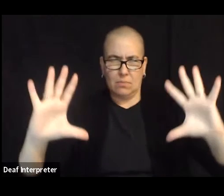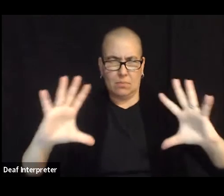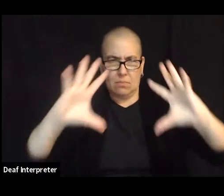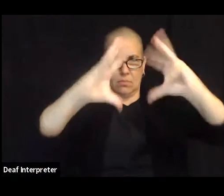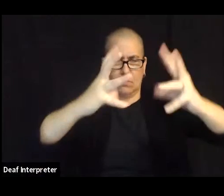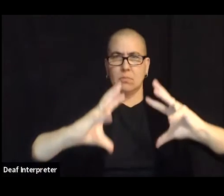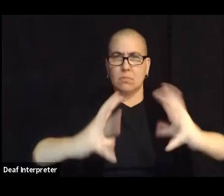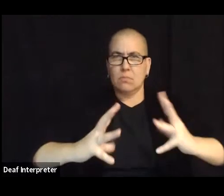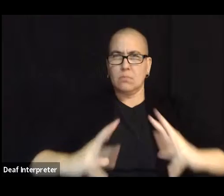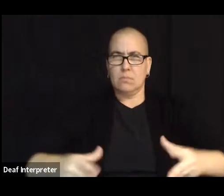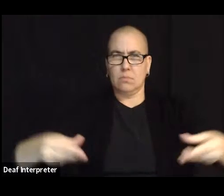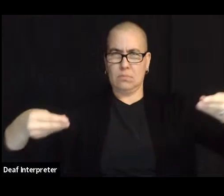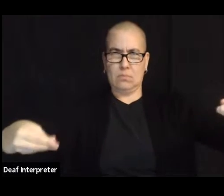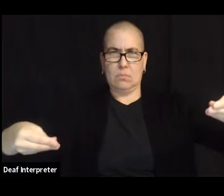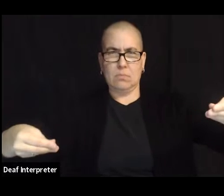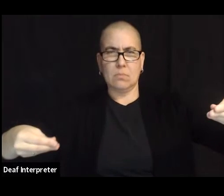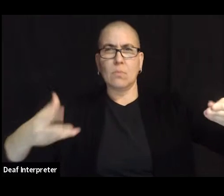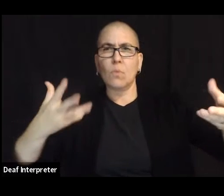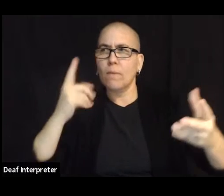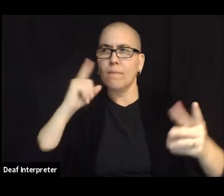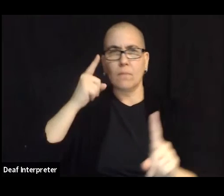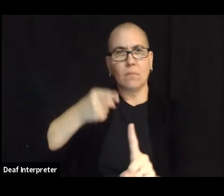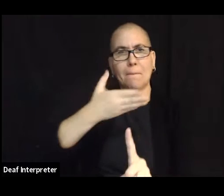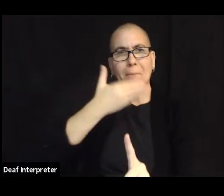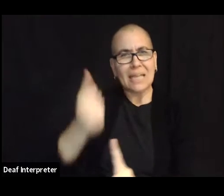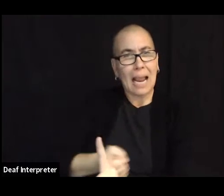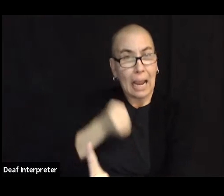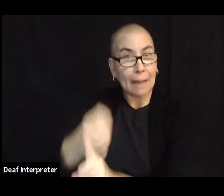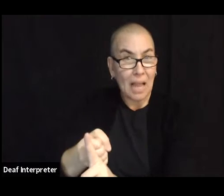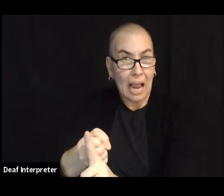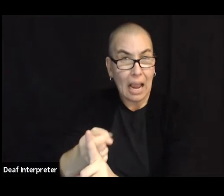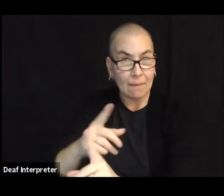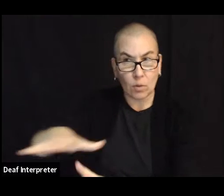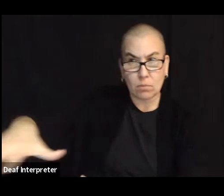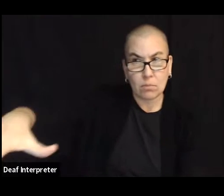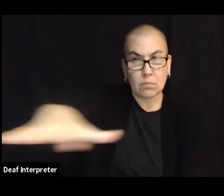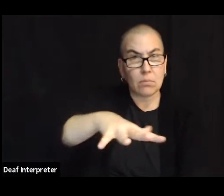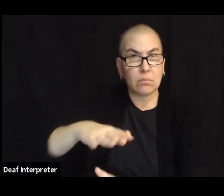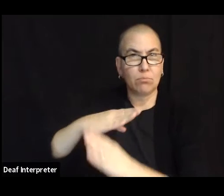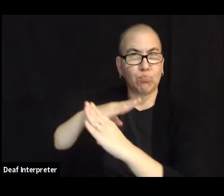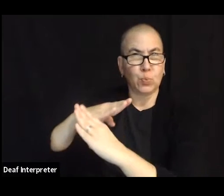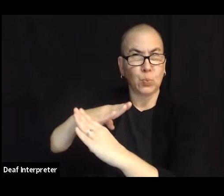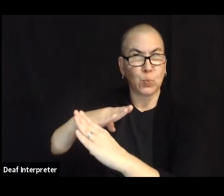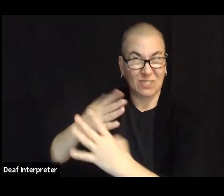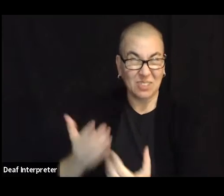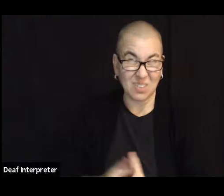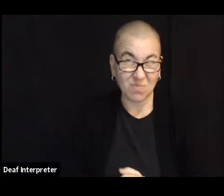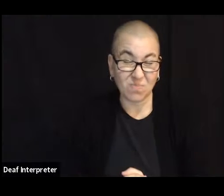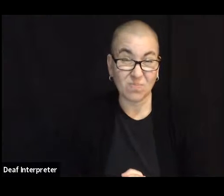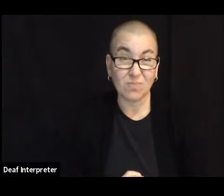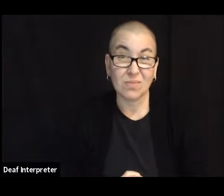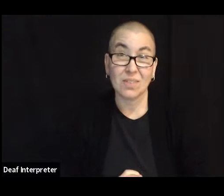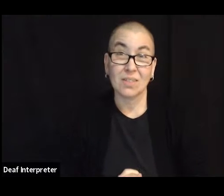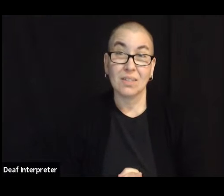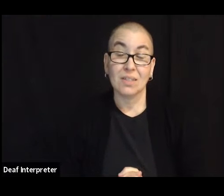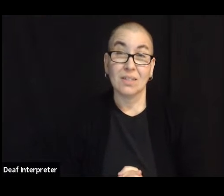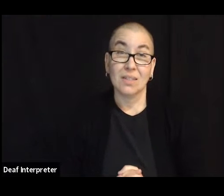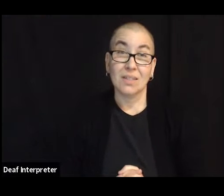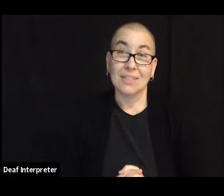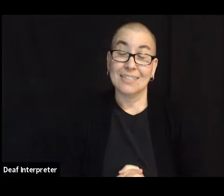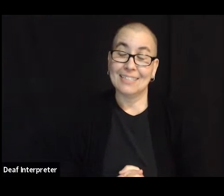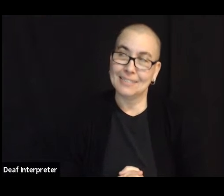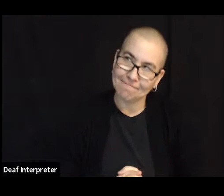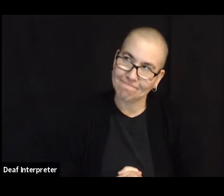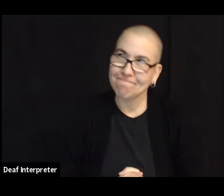immunizing for impact. And so we are kind of trying to clarify